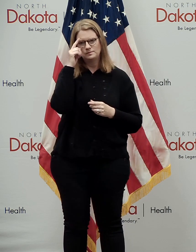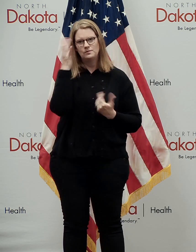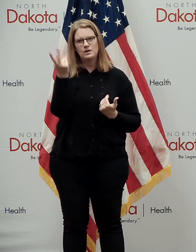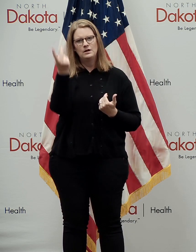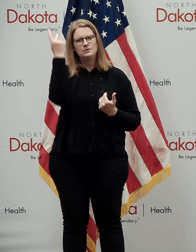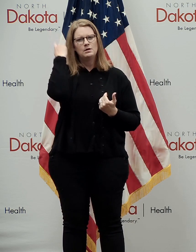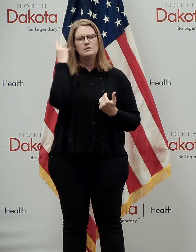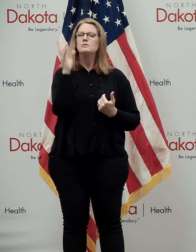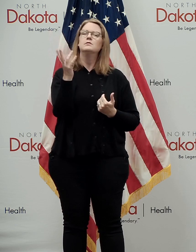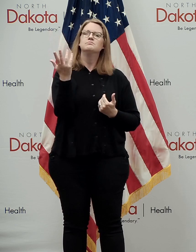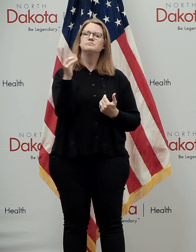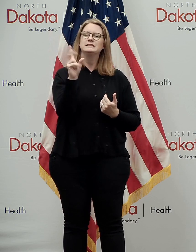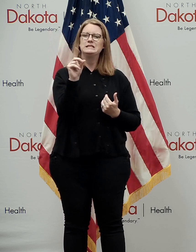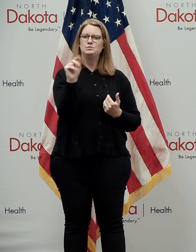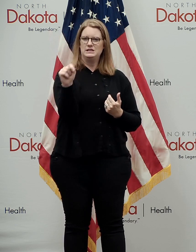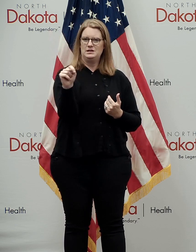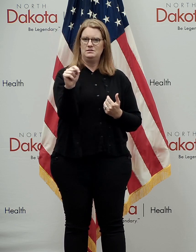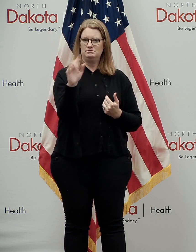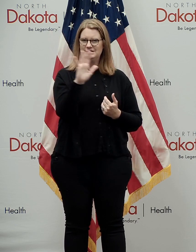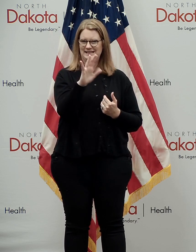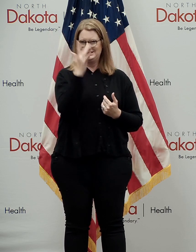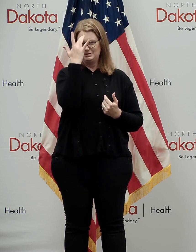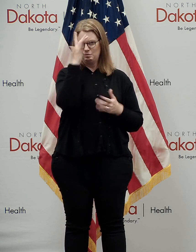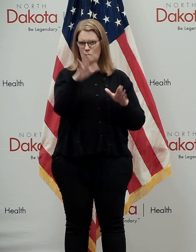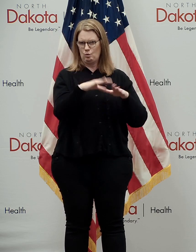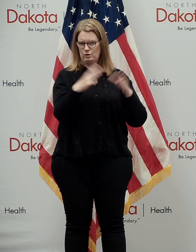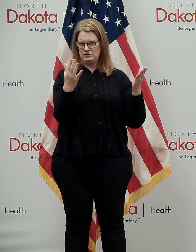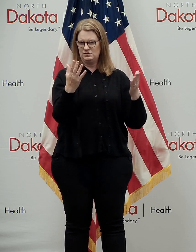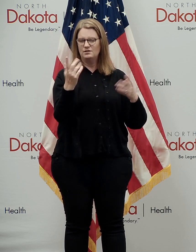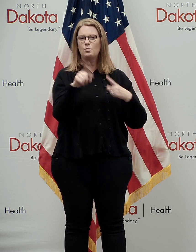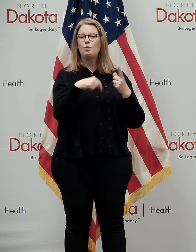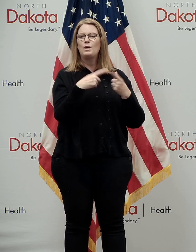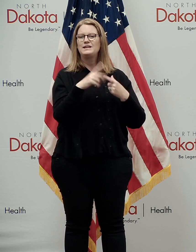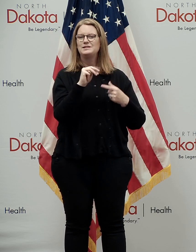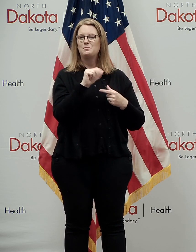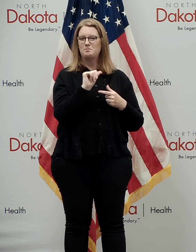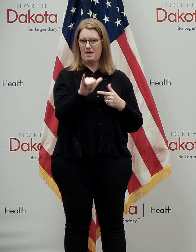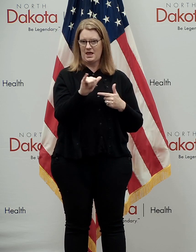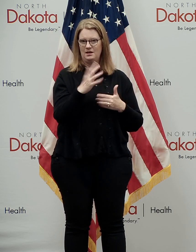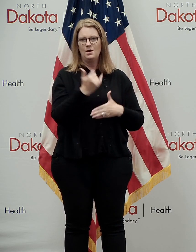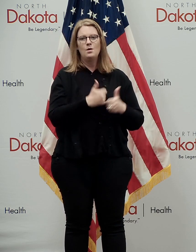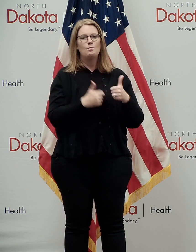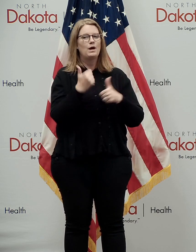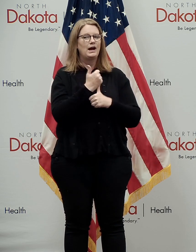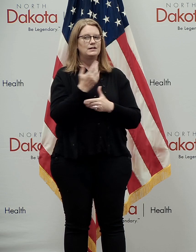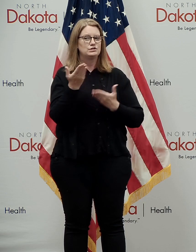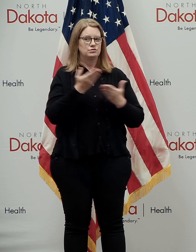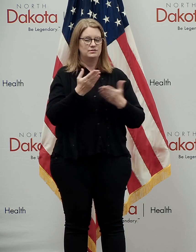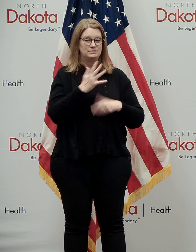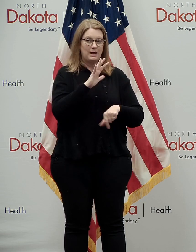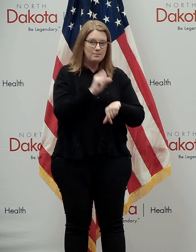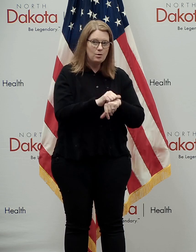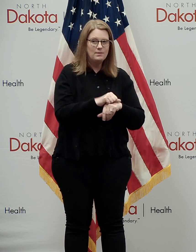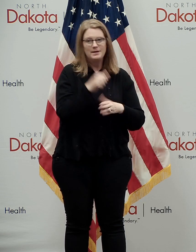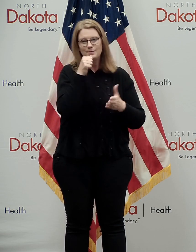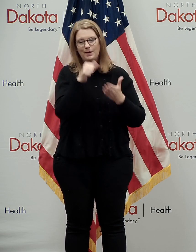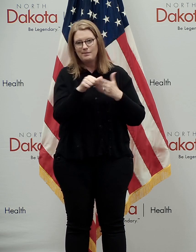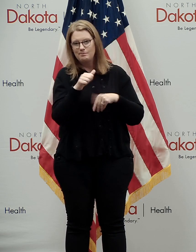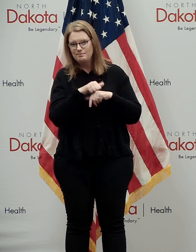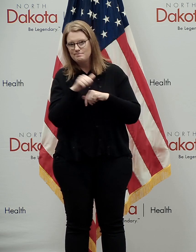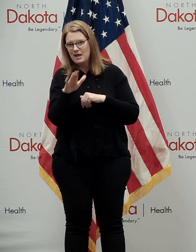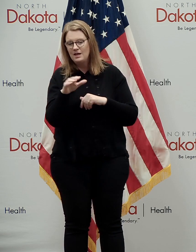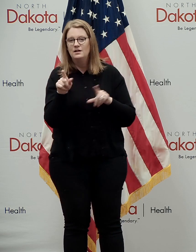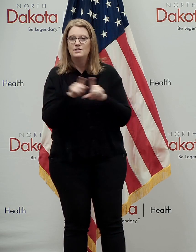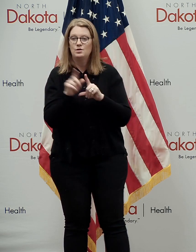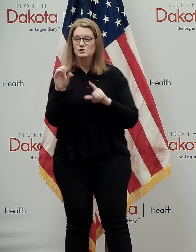Department of Transportation launched its Smart Restart effort in May with prioritized services available by appointment, by mail-in, and